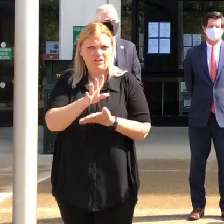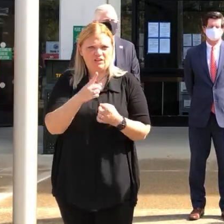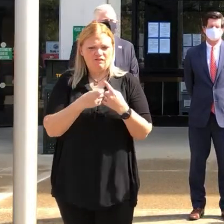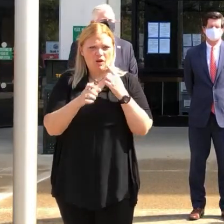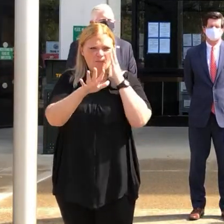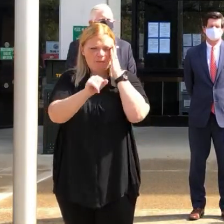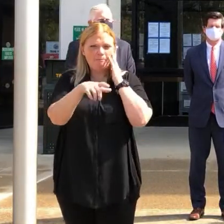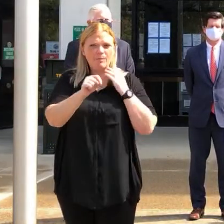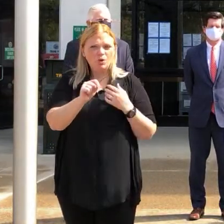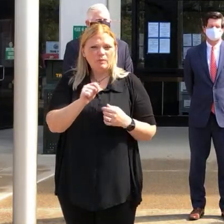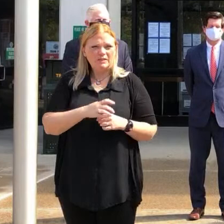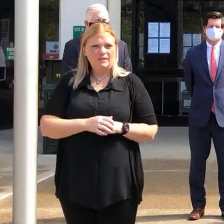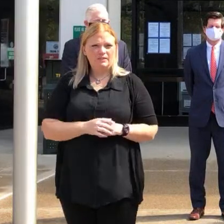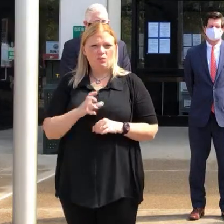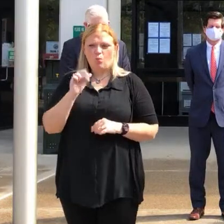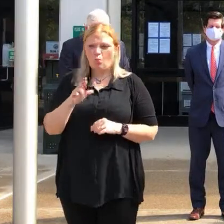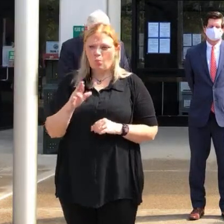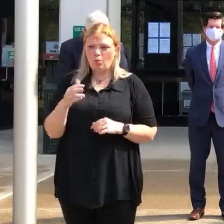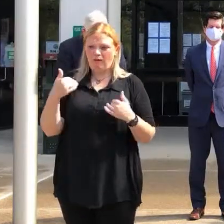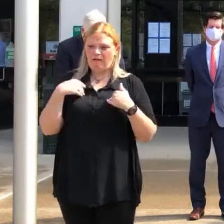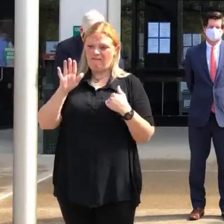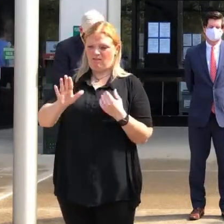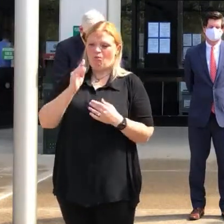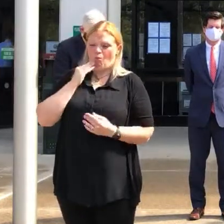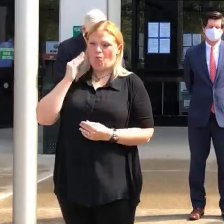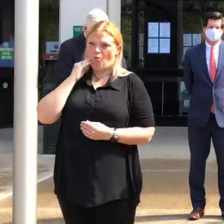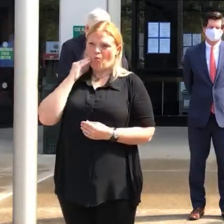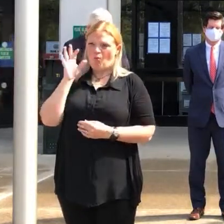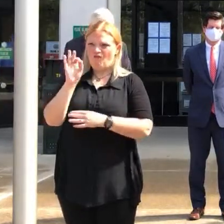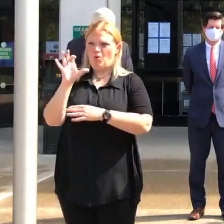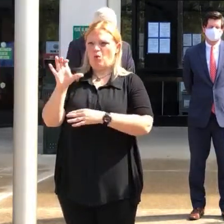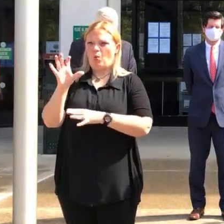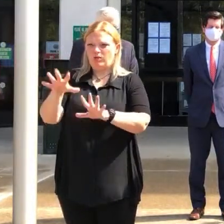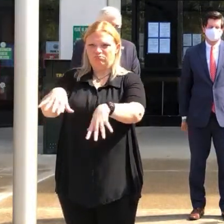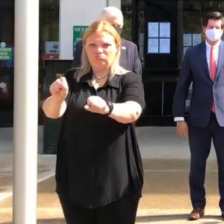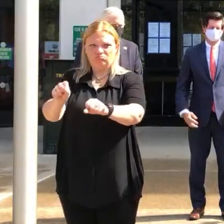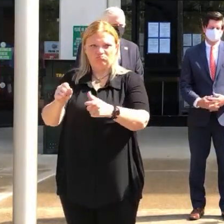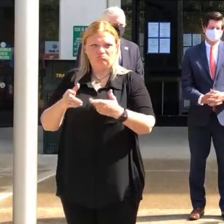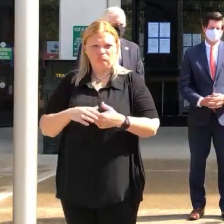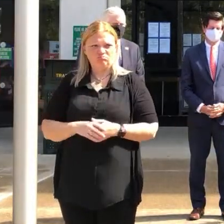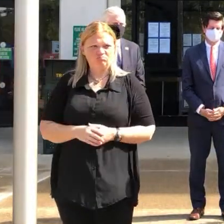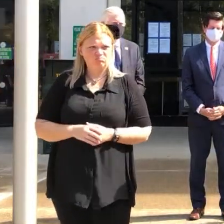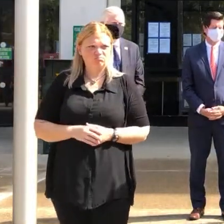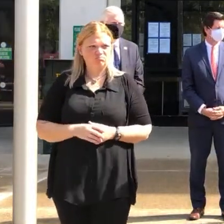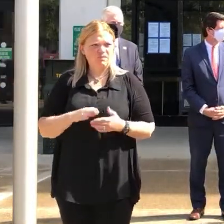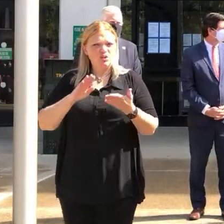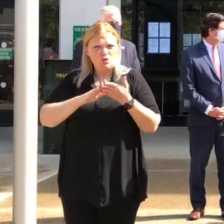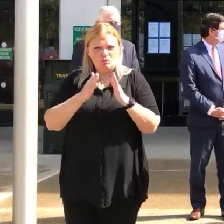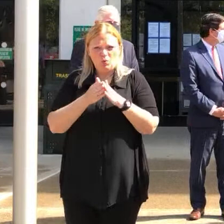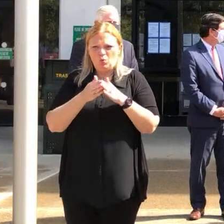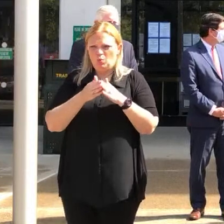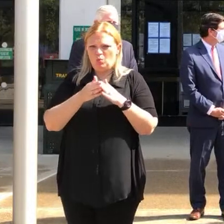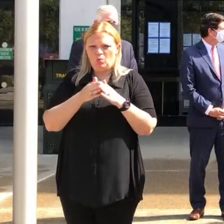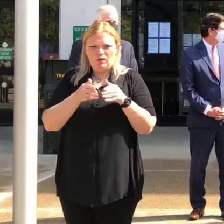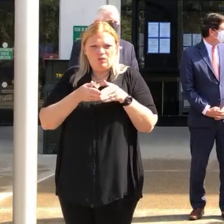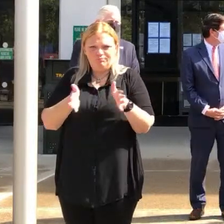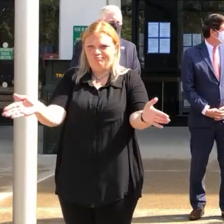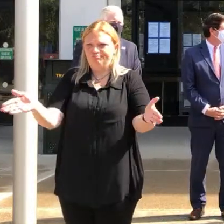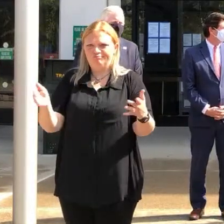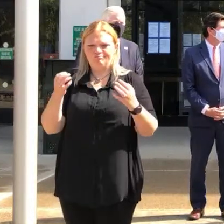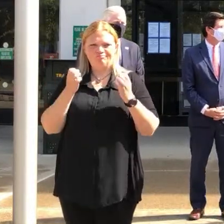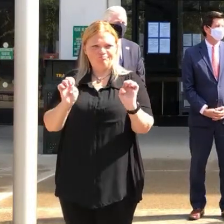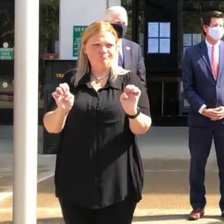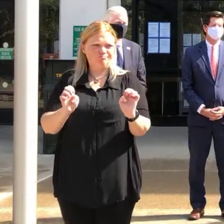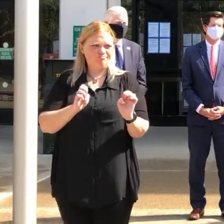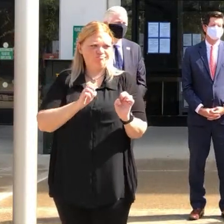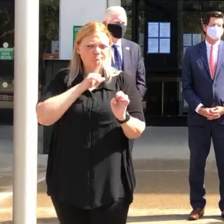their apartments or have their homes foreclosed on. This is a community-wide effort, and I